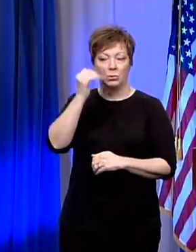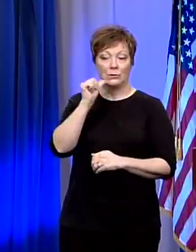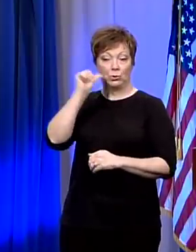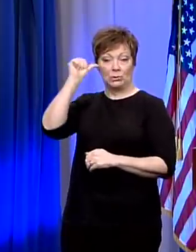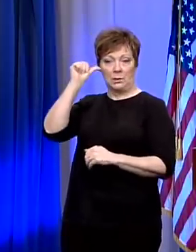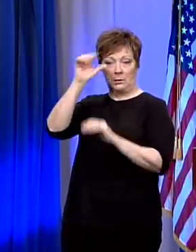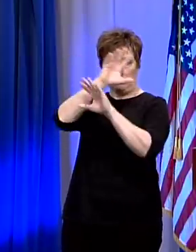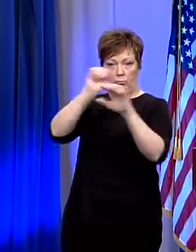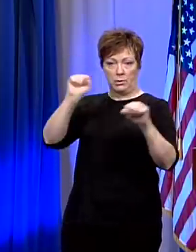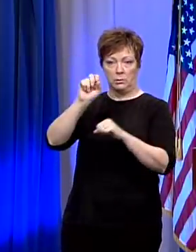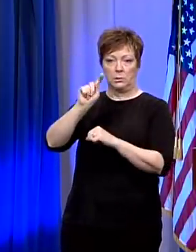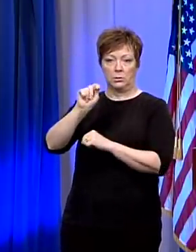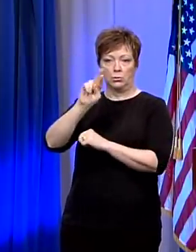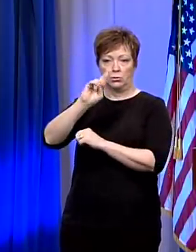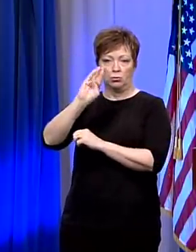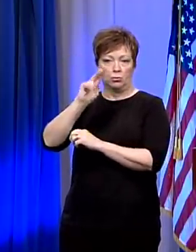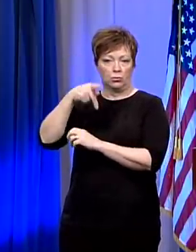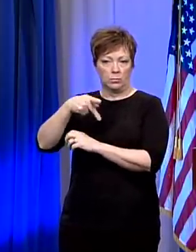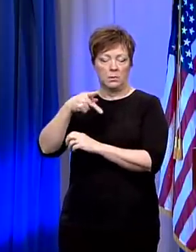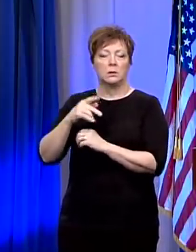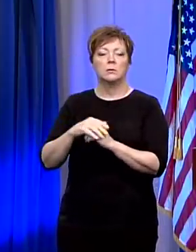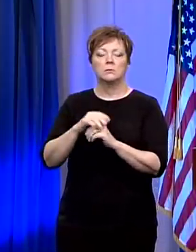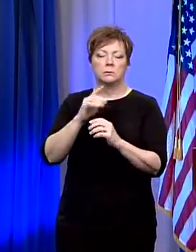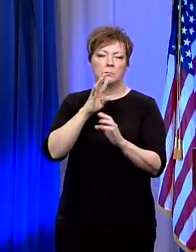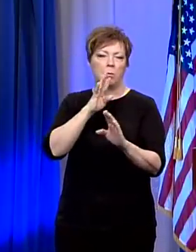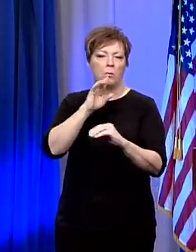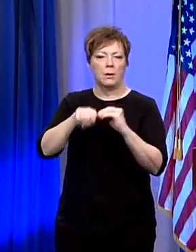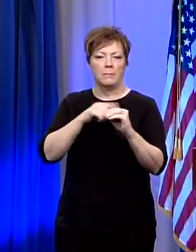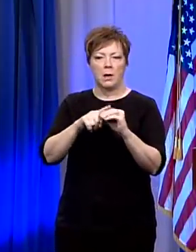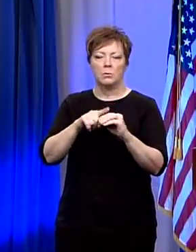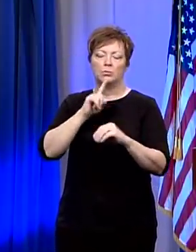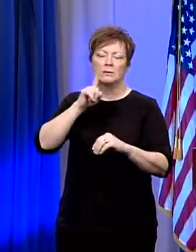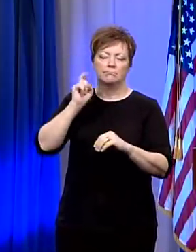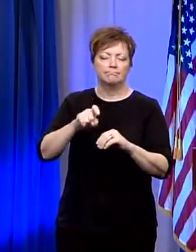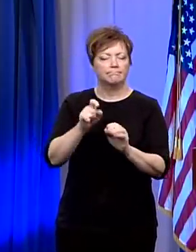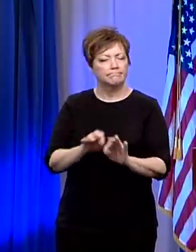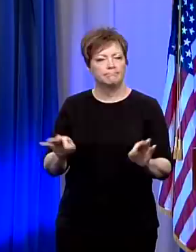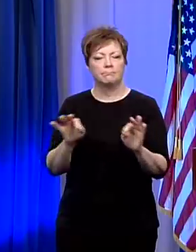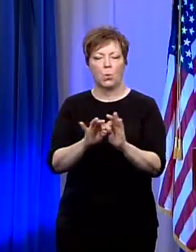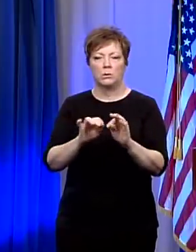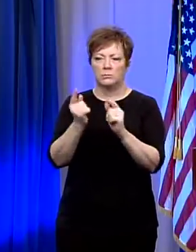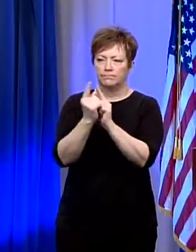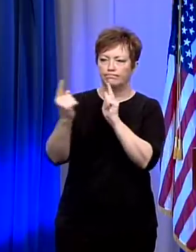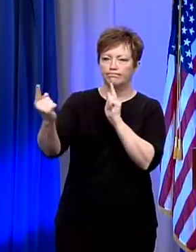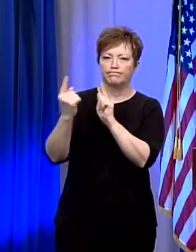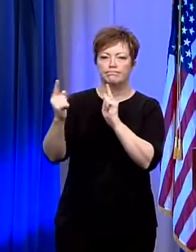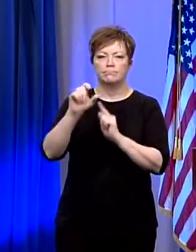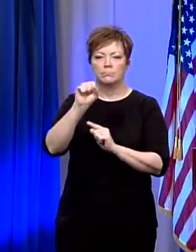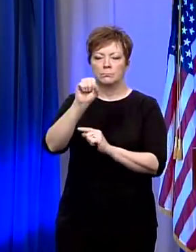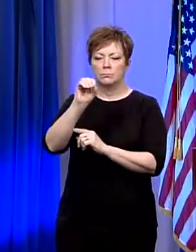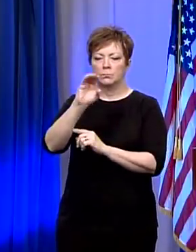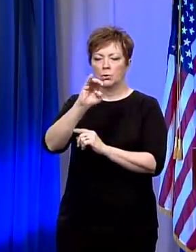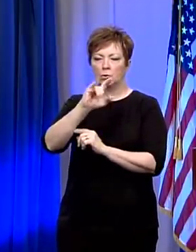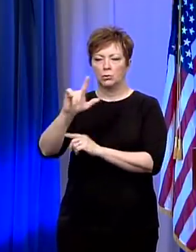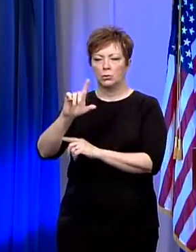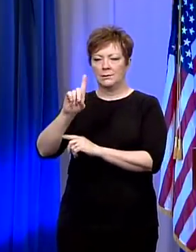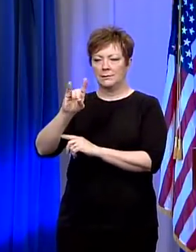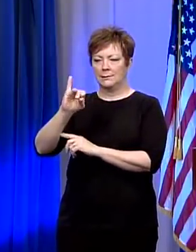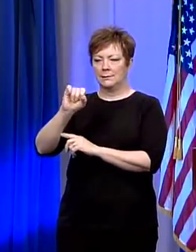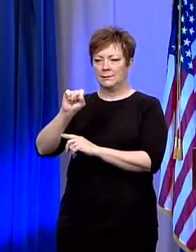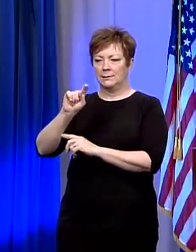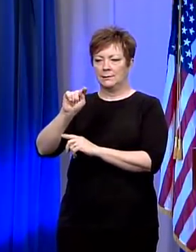of the United States spoke rather forcefully on the need for social distancing and how we need to continue containment of this